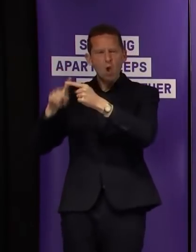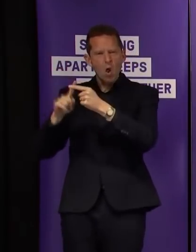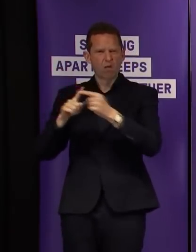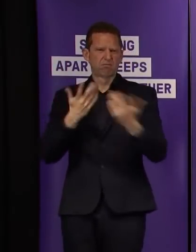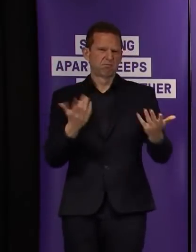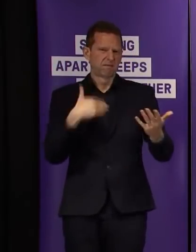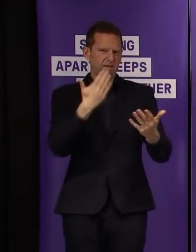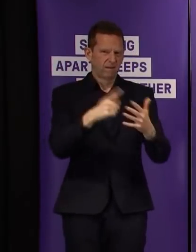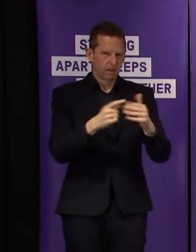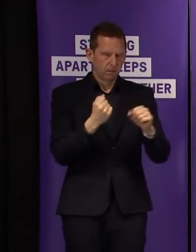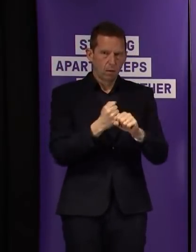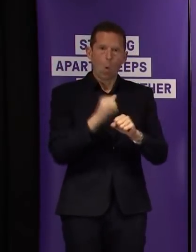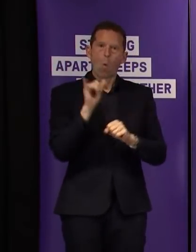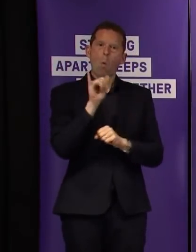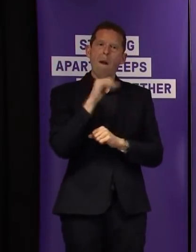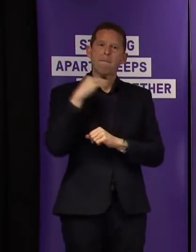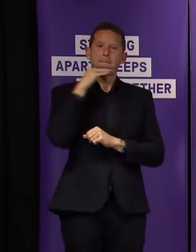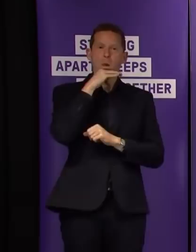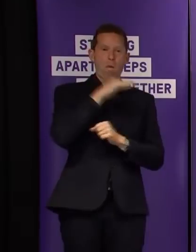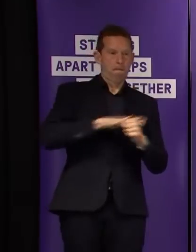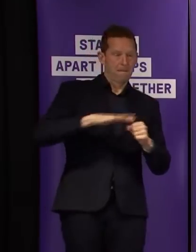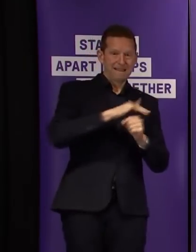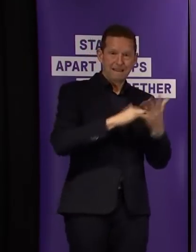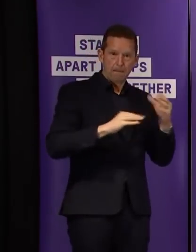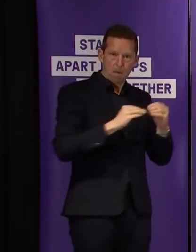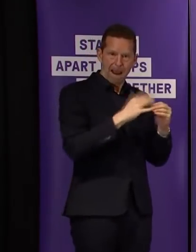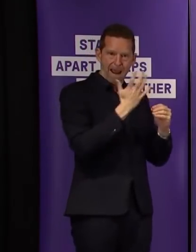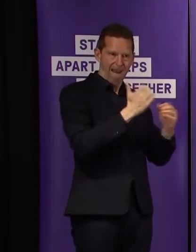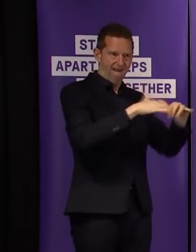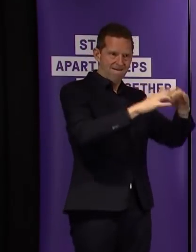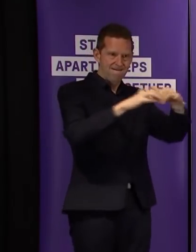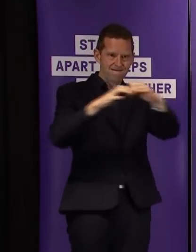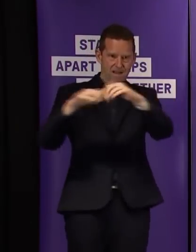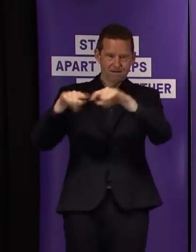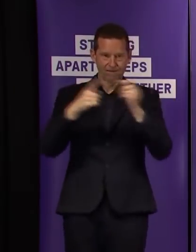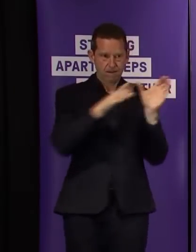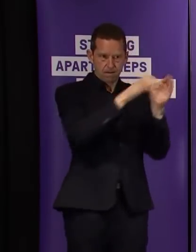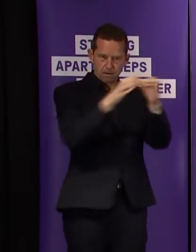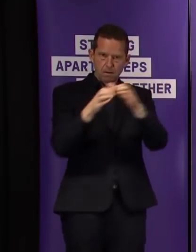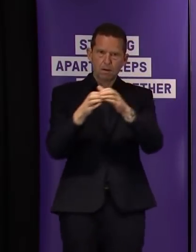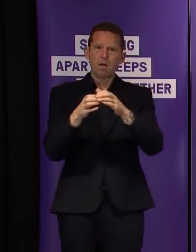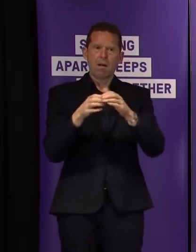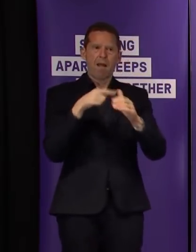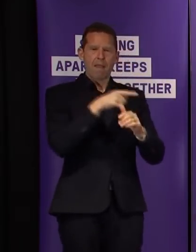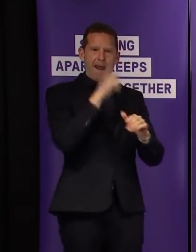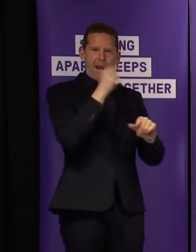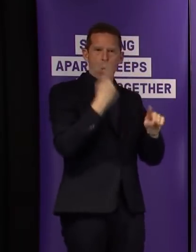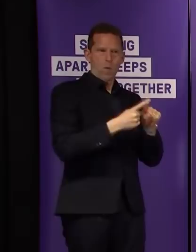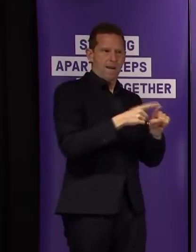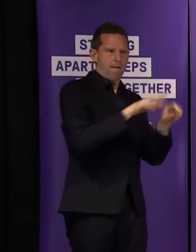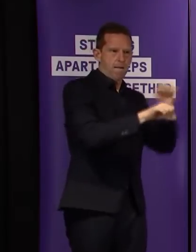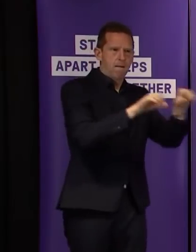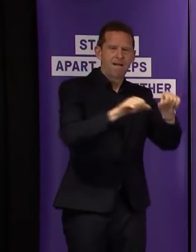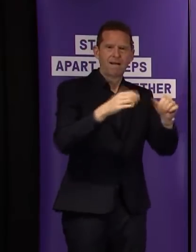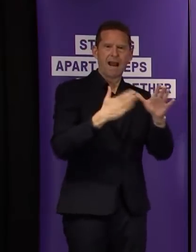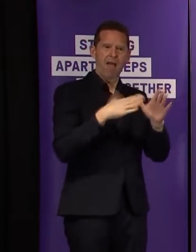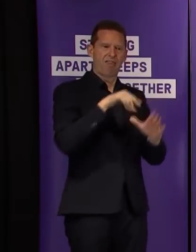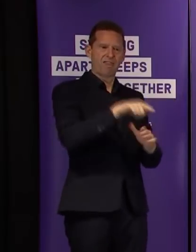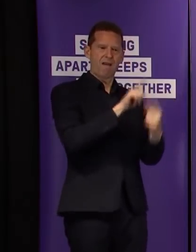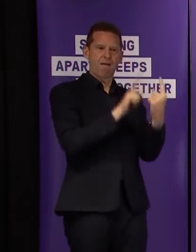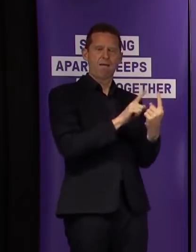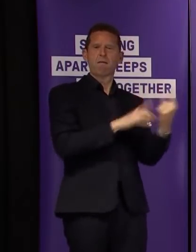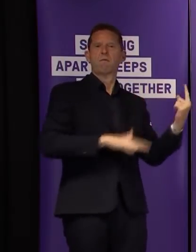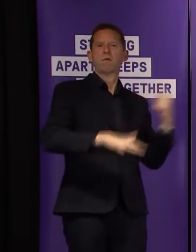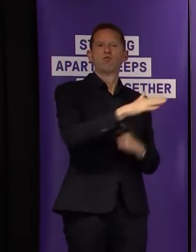the suburbs of Melbourne. All of those things, quite simple, quite practical, and they will continue to provide